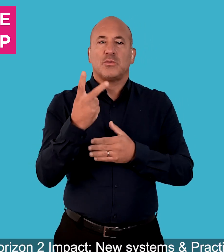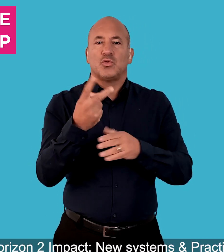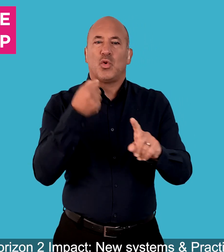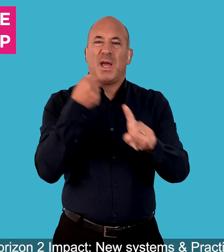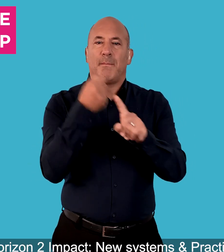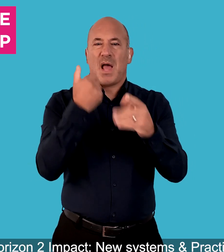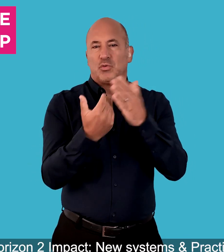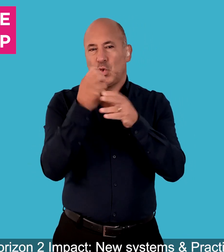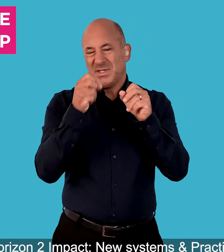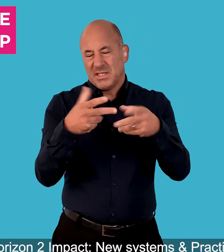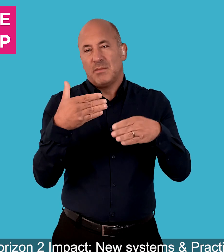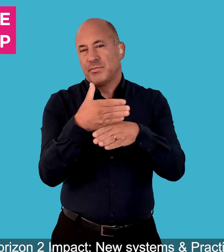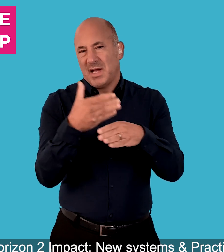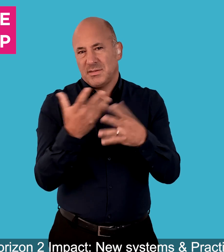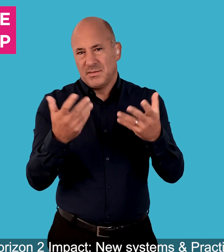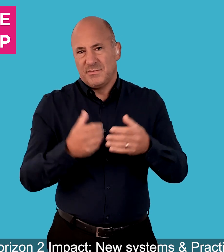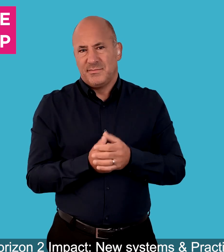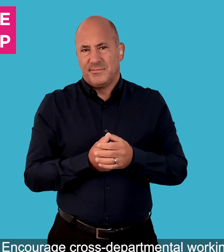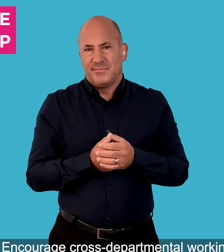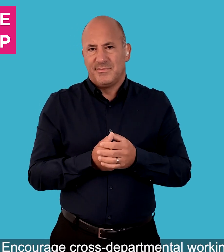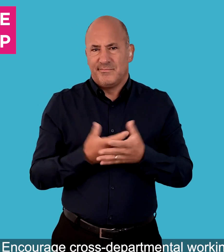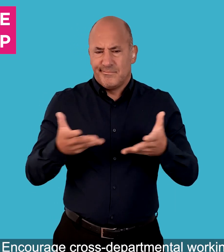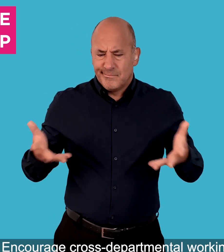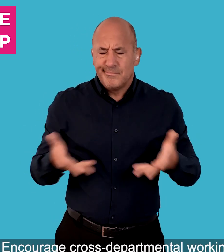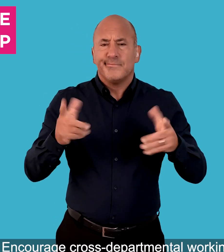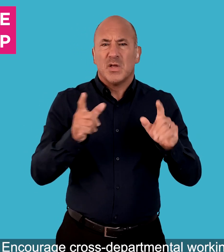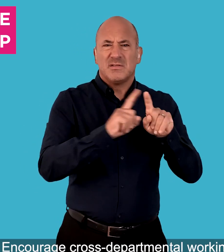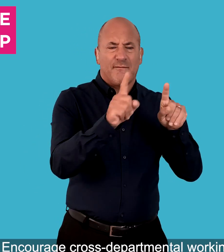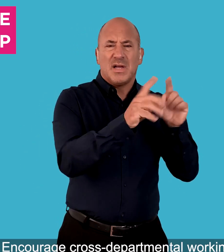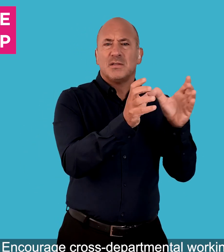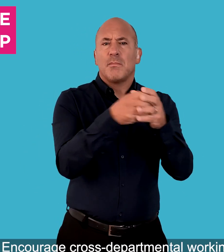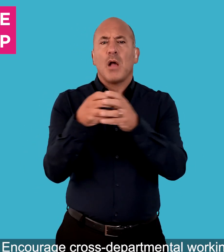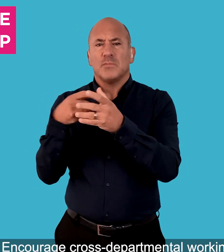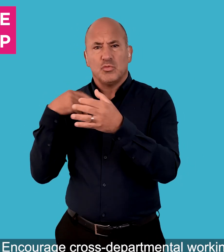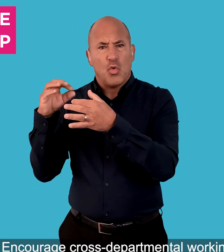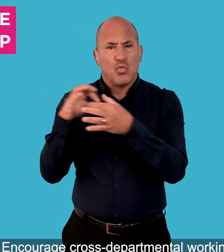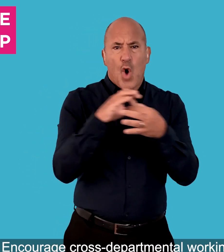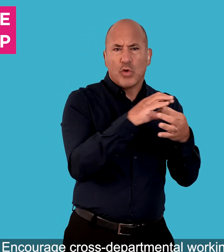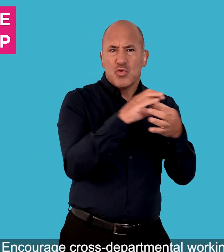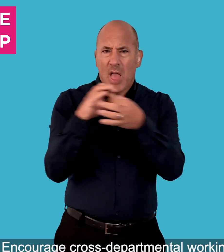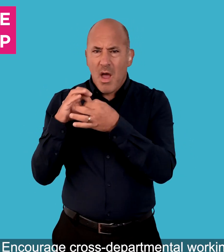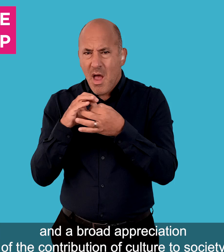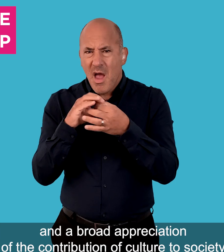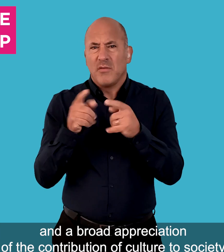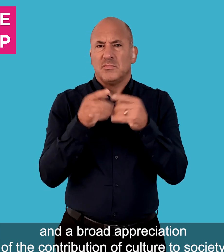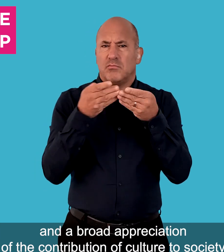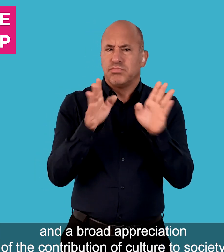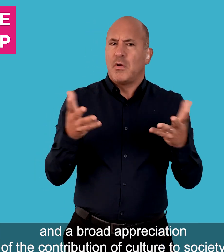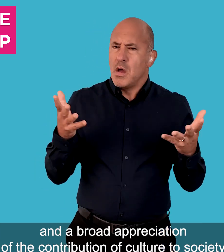Horizon 2 impact new systems and practice. Encourage cross-departmental working. And